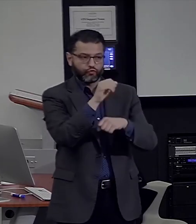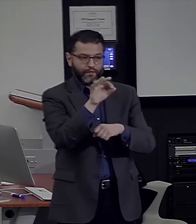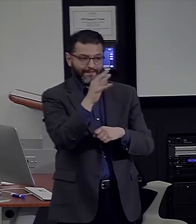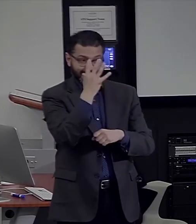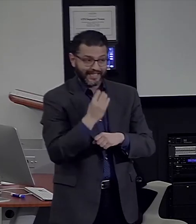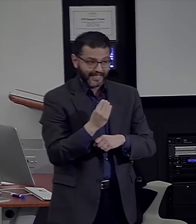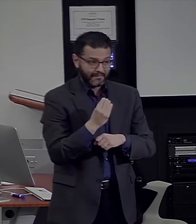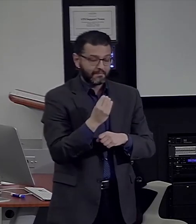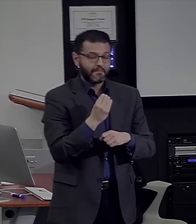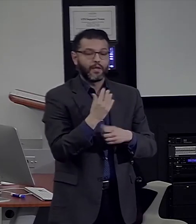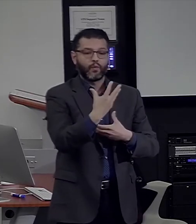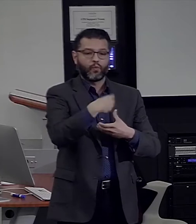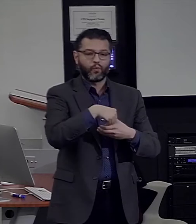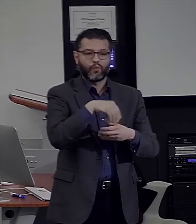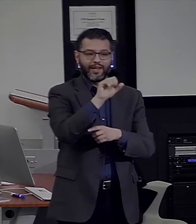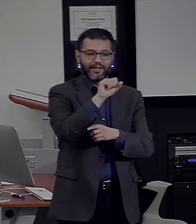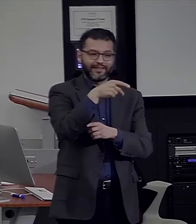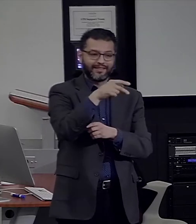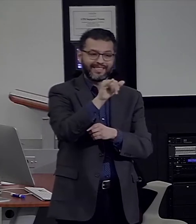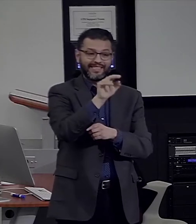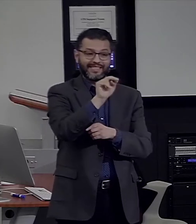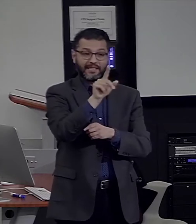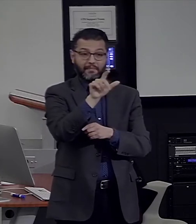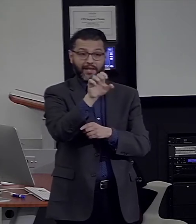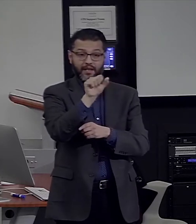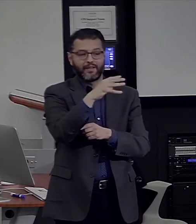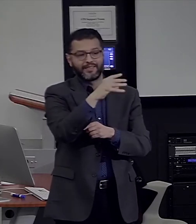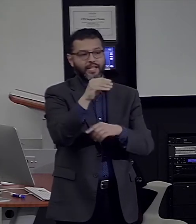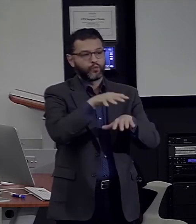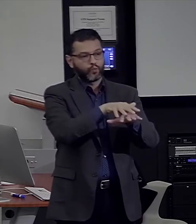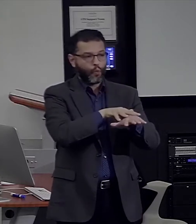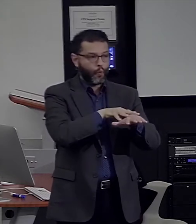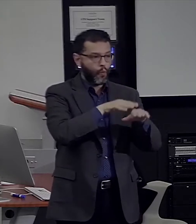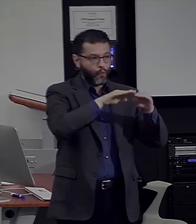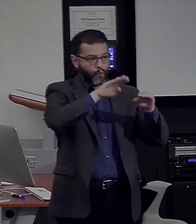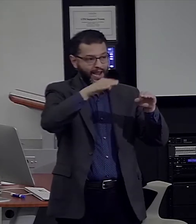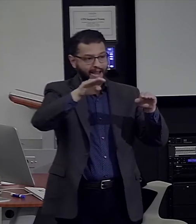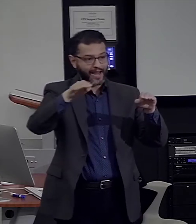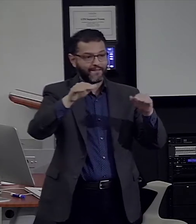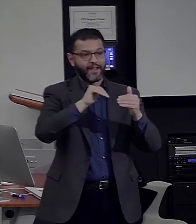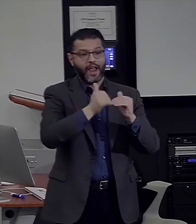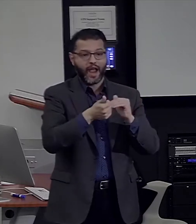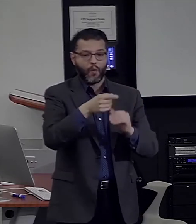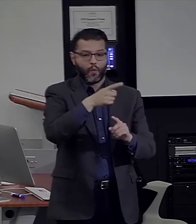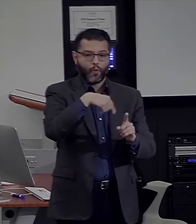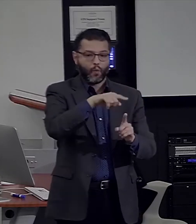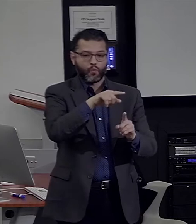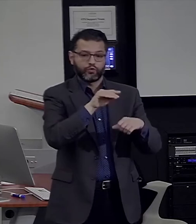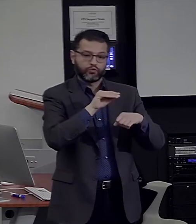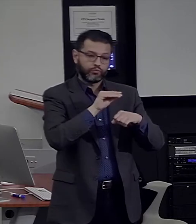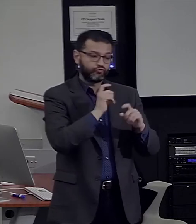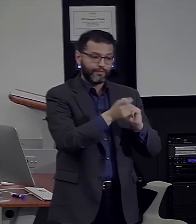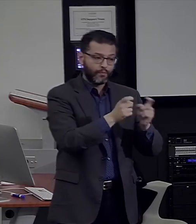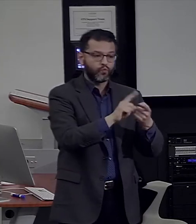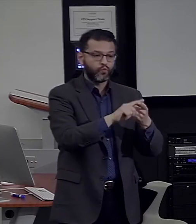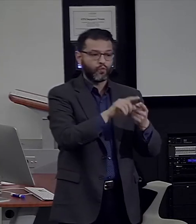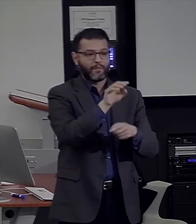spindles and slow waves and how those might contribute to myelination of the developing brain